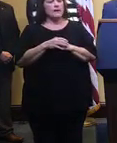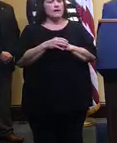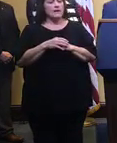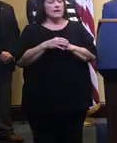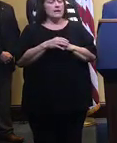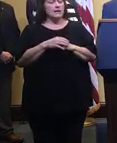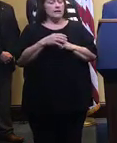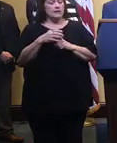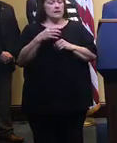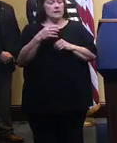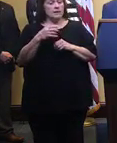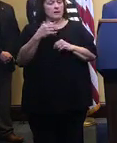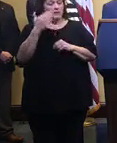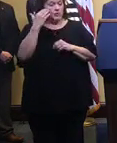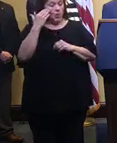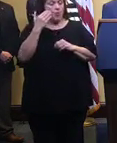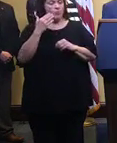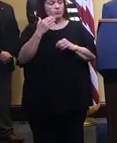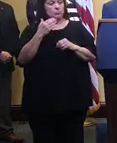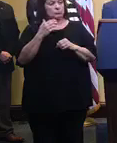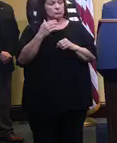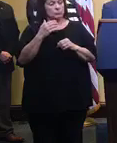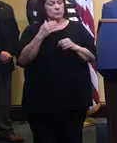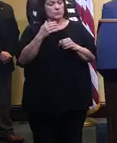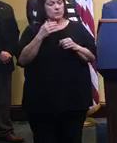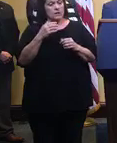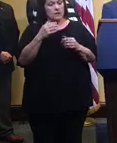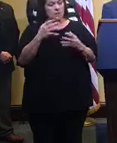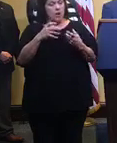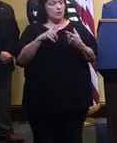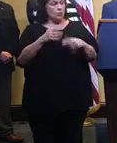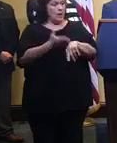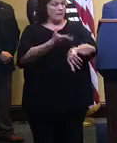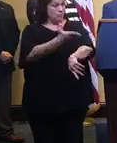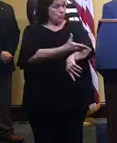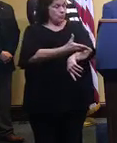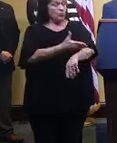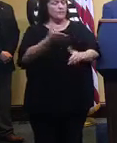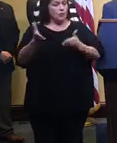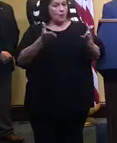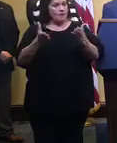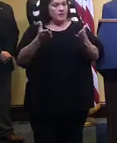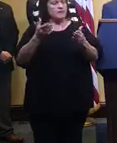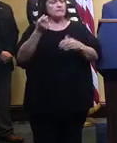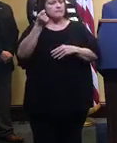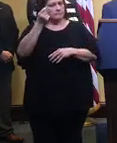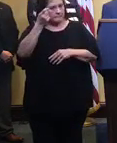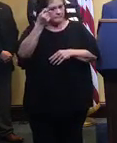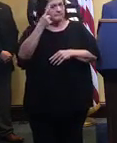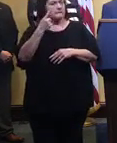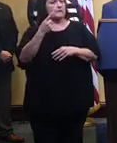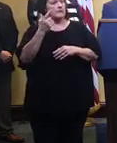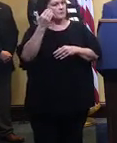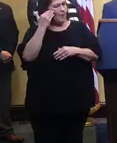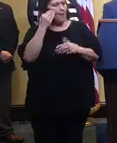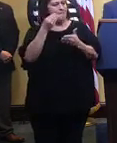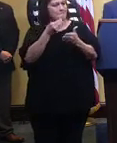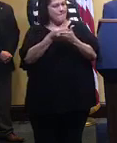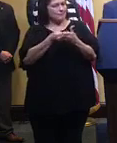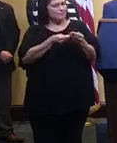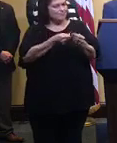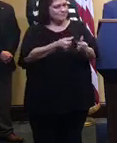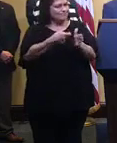that mean in terms of cost implications to improve the level of service that our community can and should demand? So as